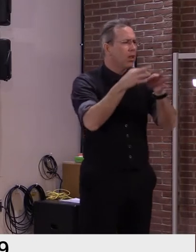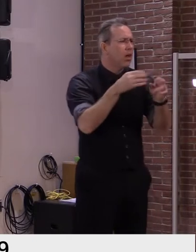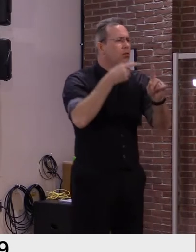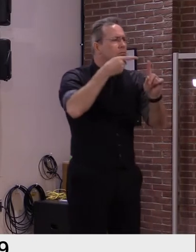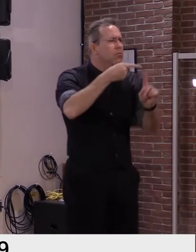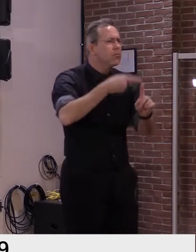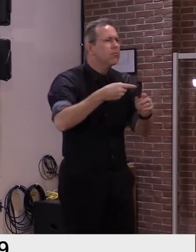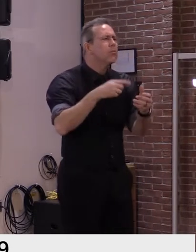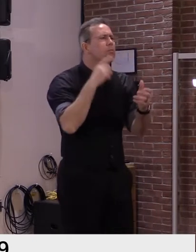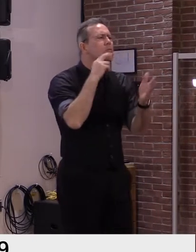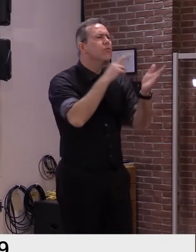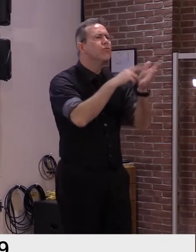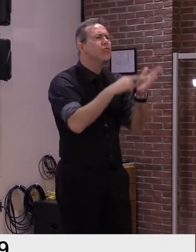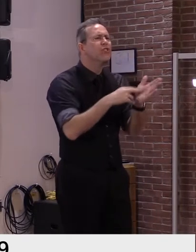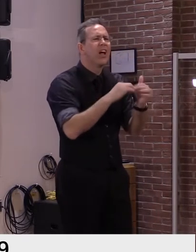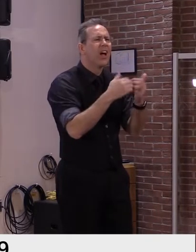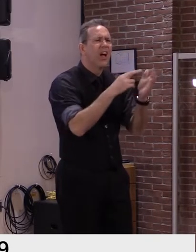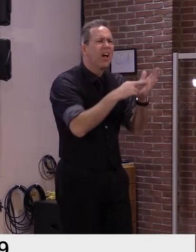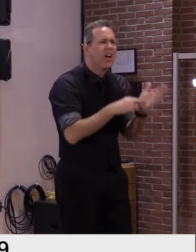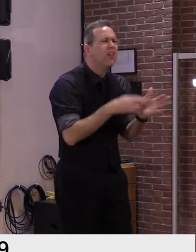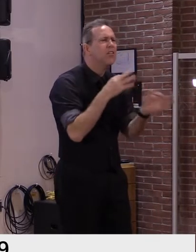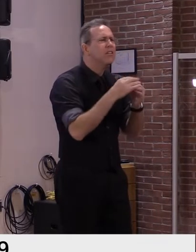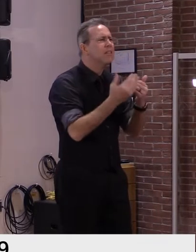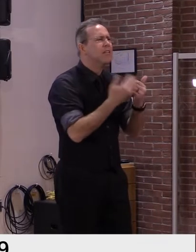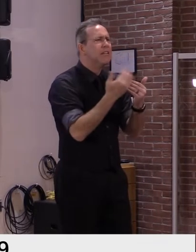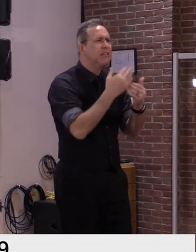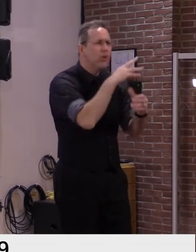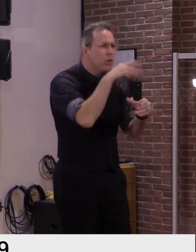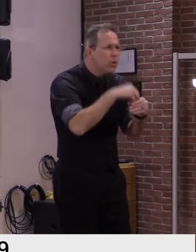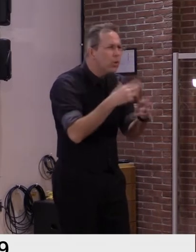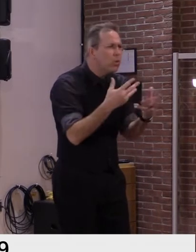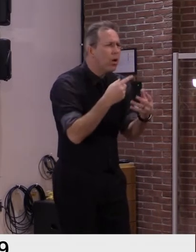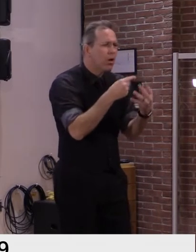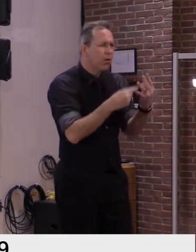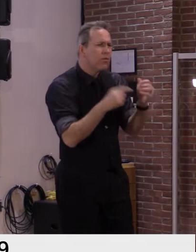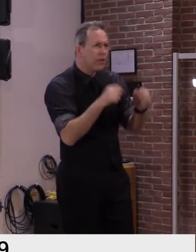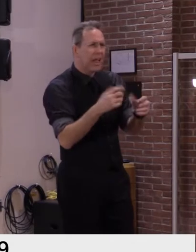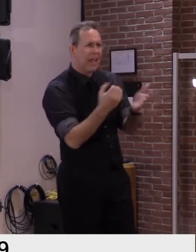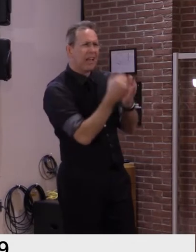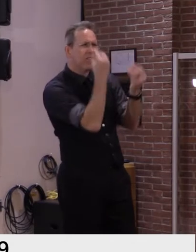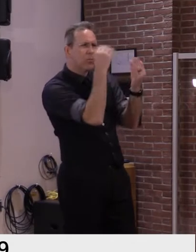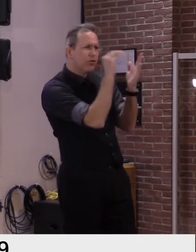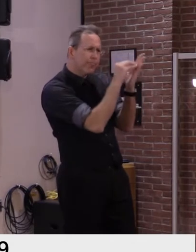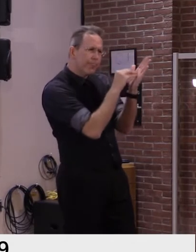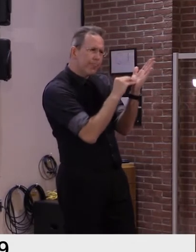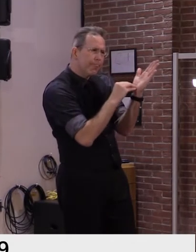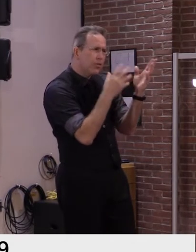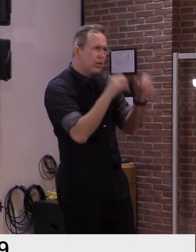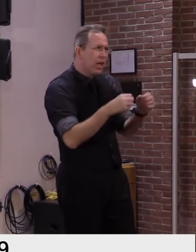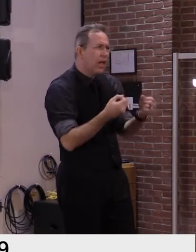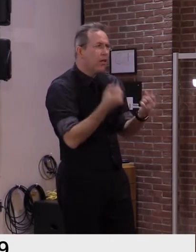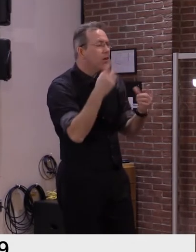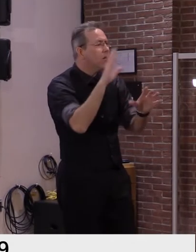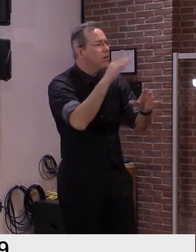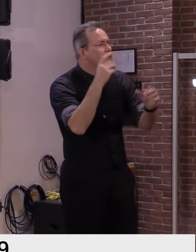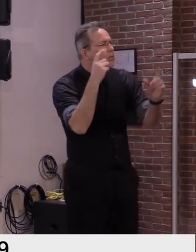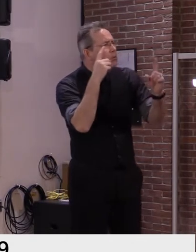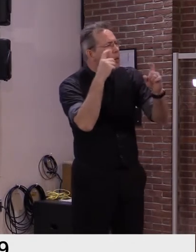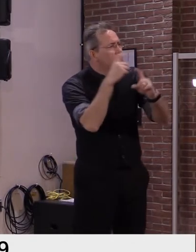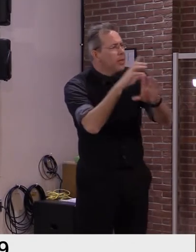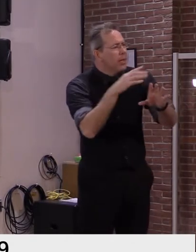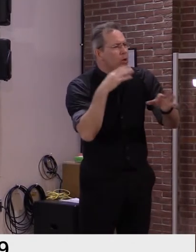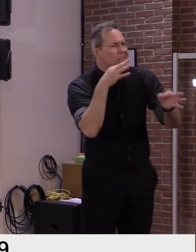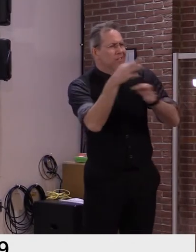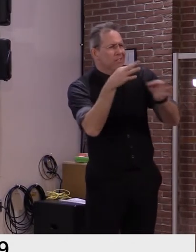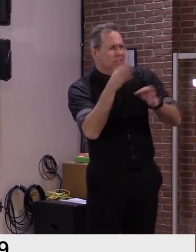easy and inclusive as possible, but this is a complex undertaking. First, people with